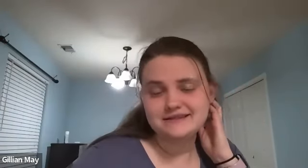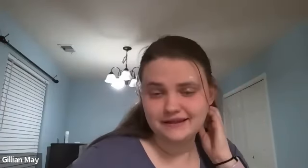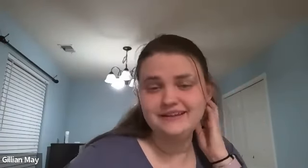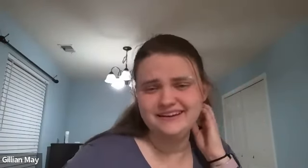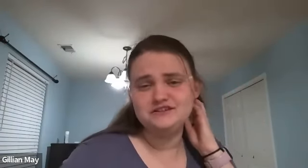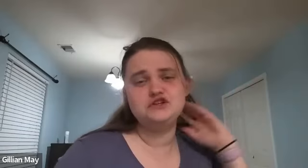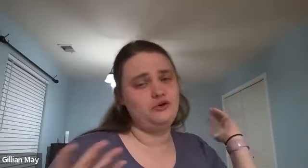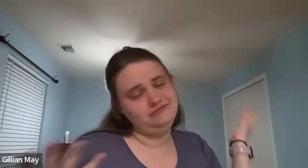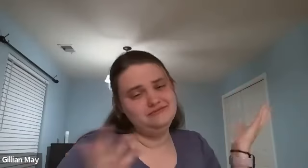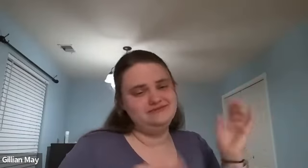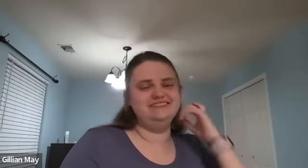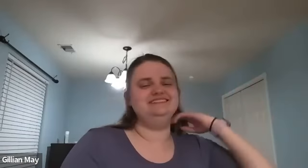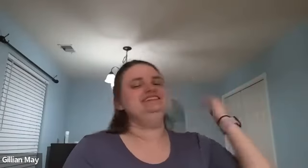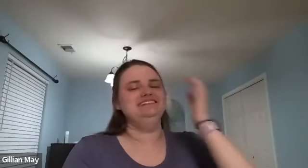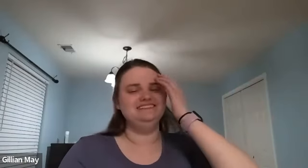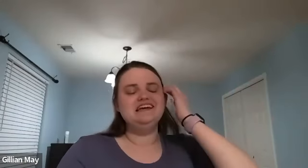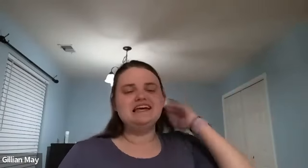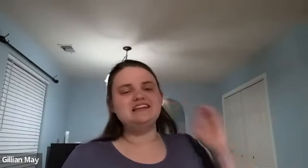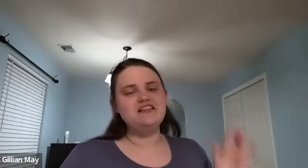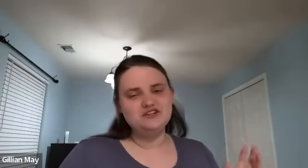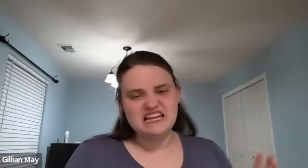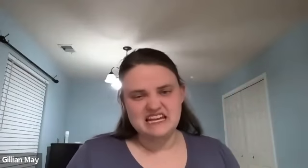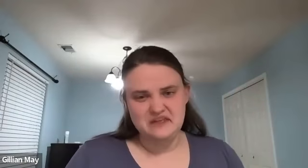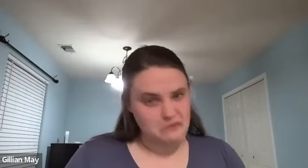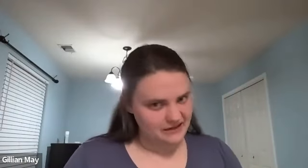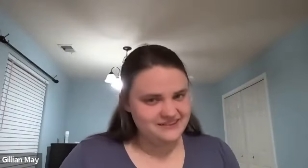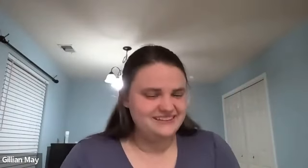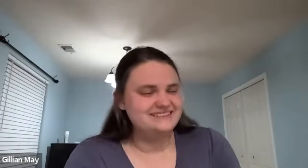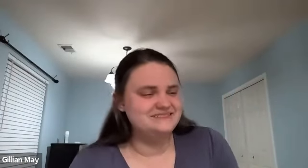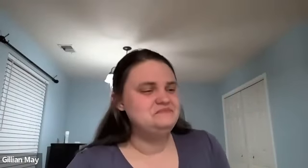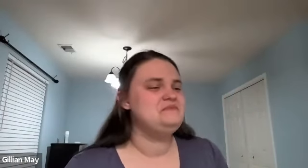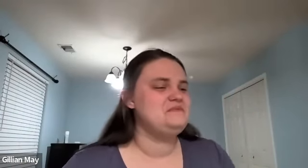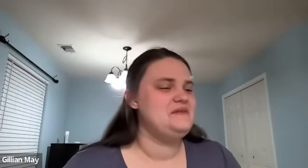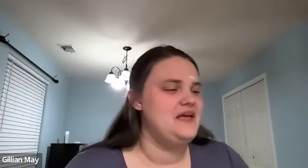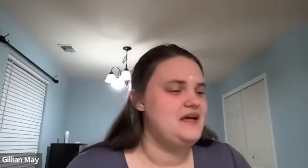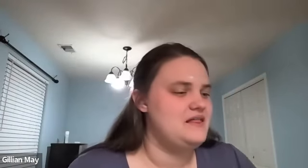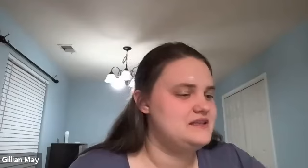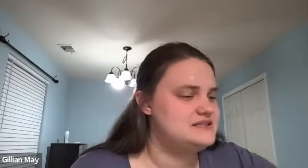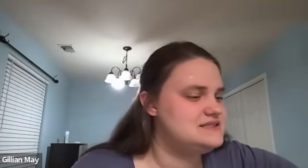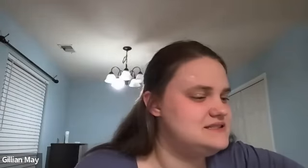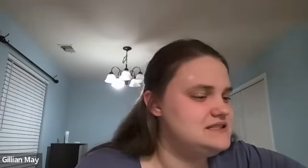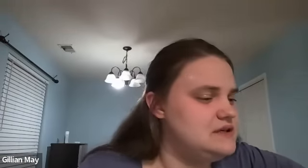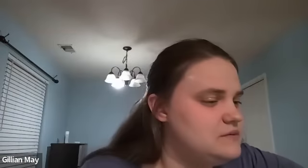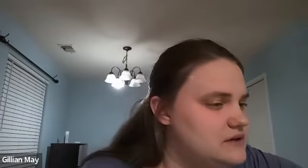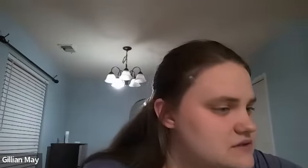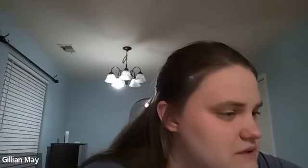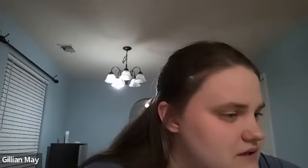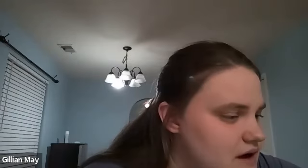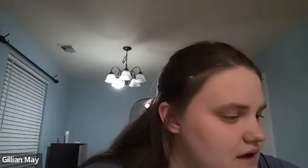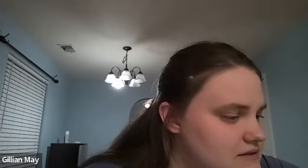thing. So it's not like you're saying anything mean. Let's see what else we got.